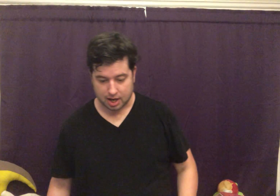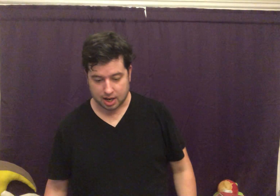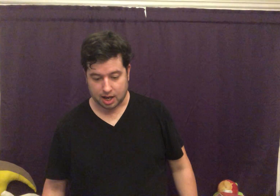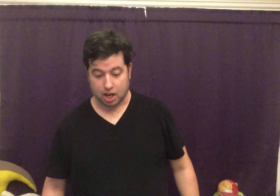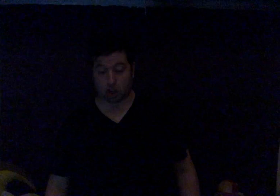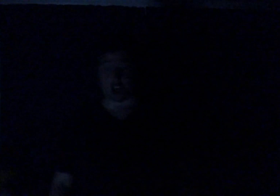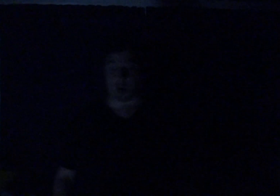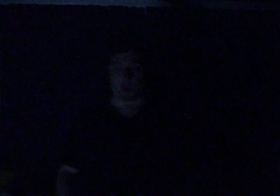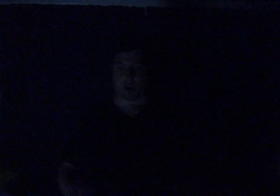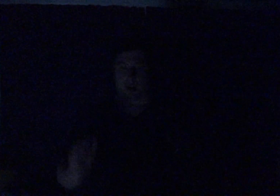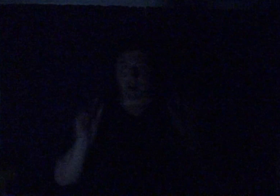Go.